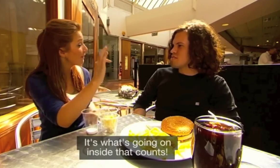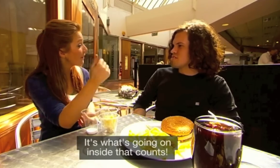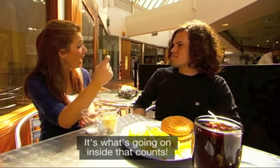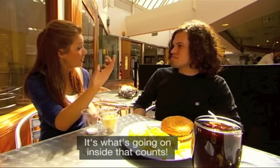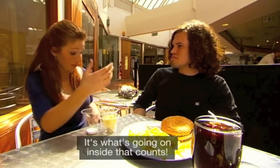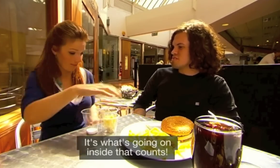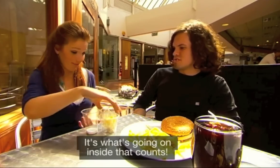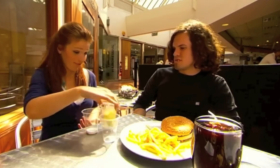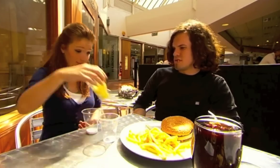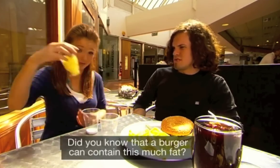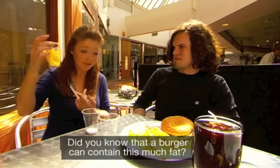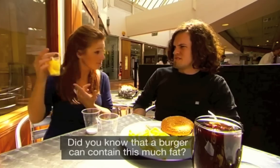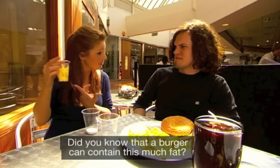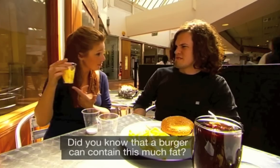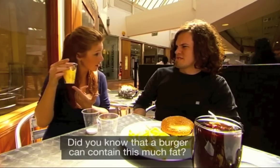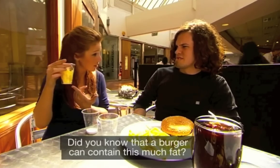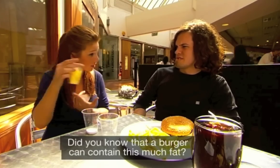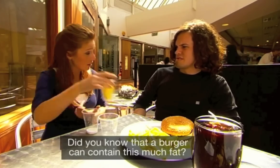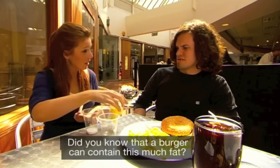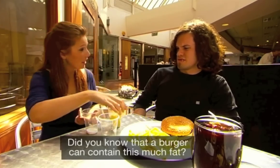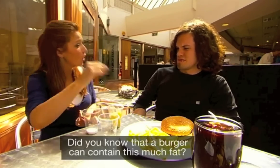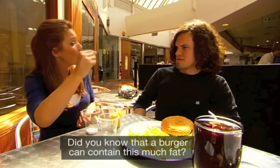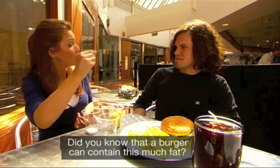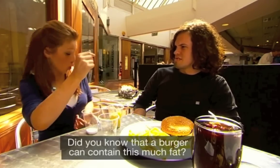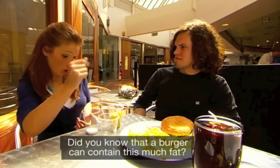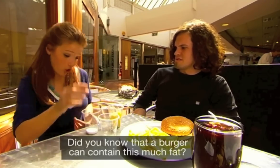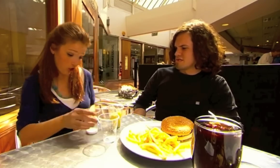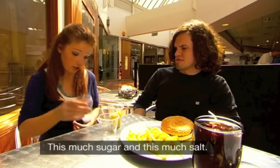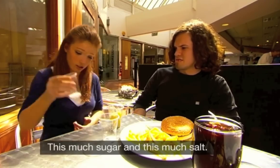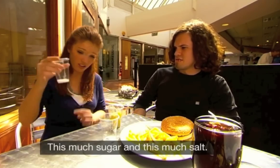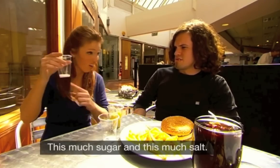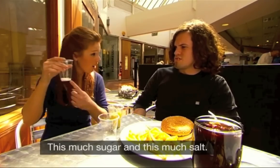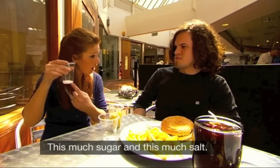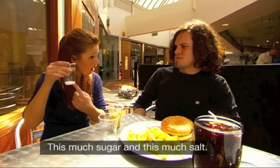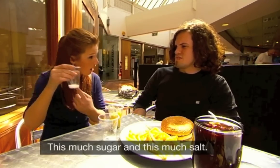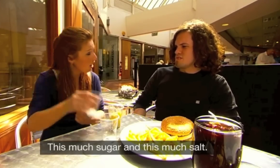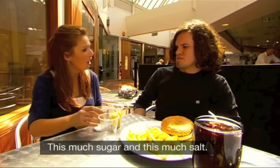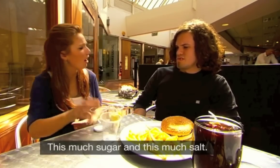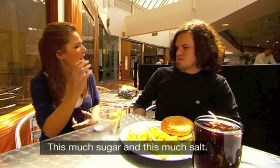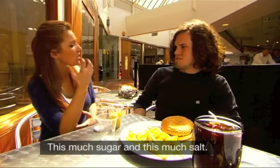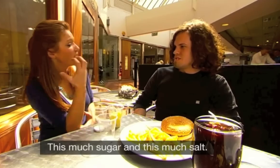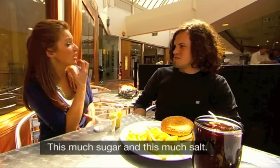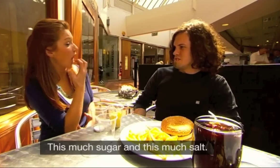a burger can contain this much fat? This much sugar, and this much salt.